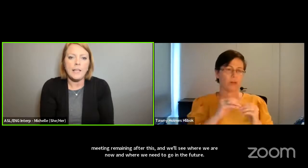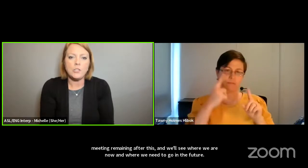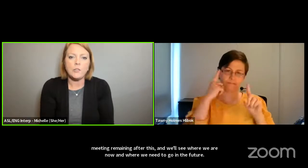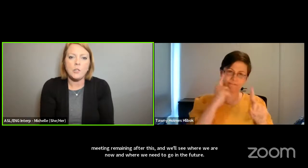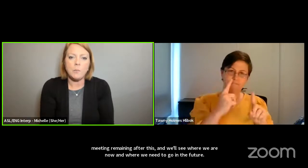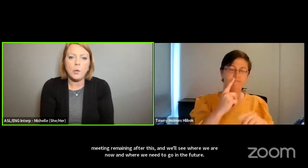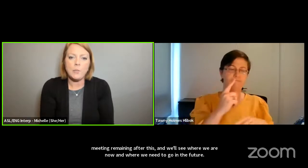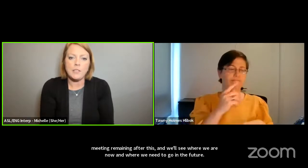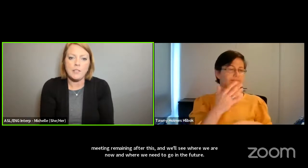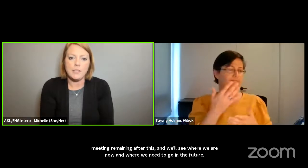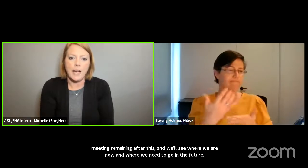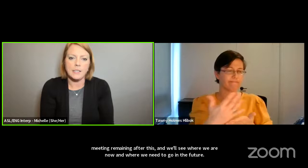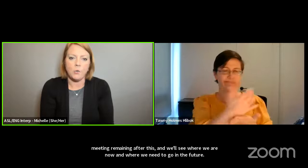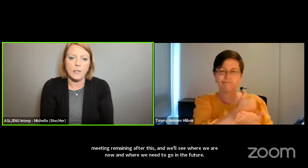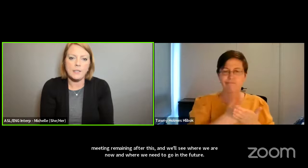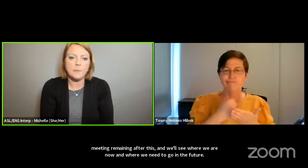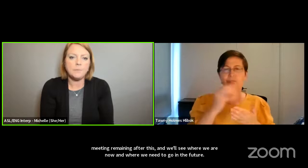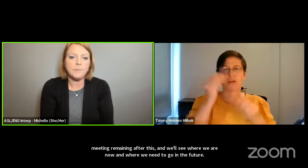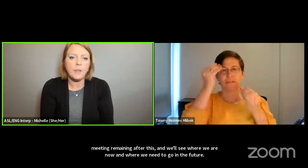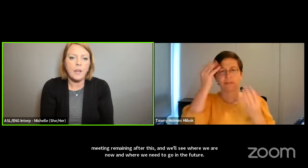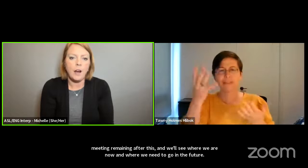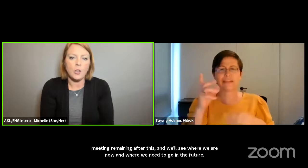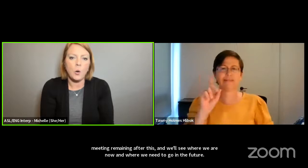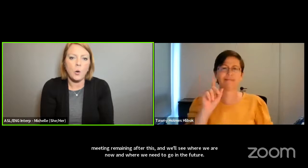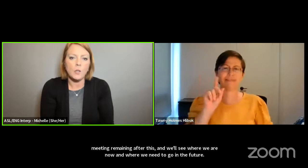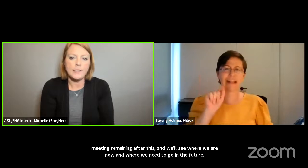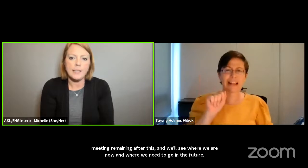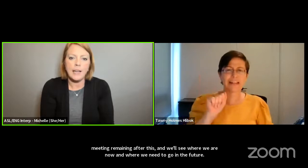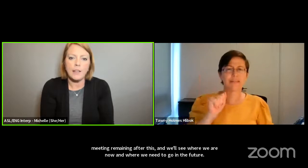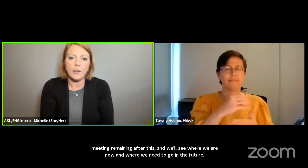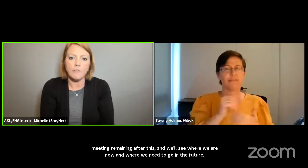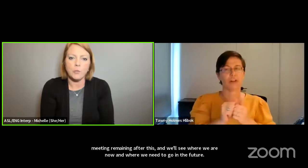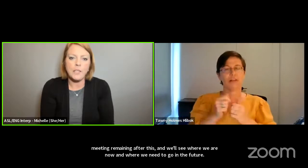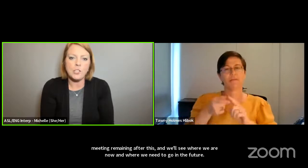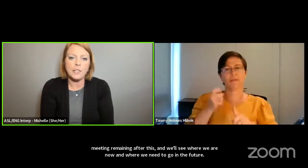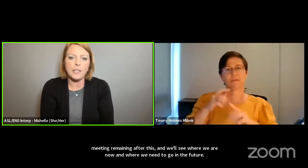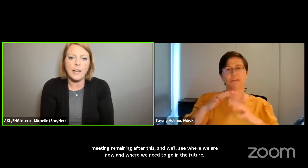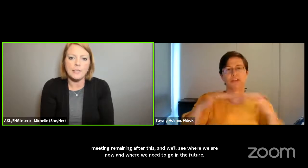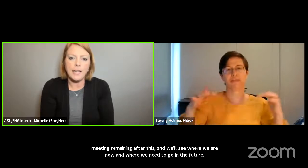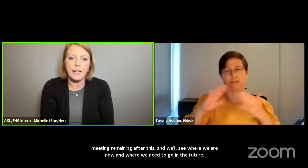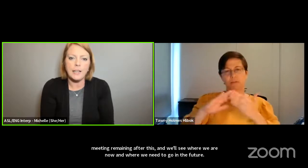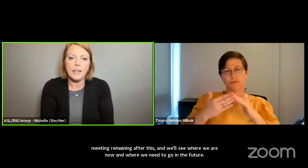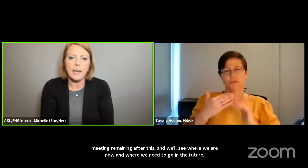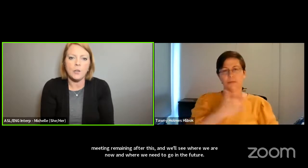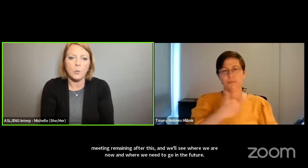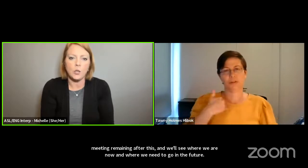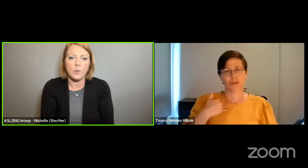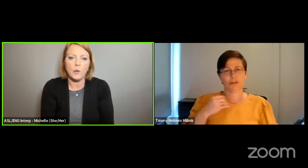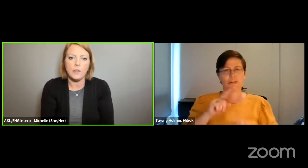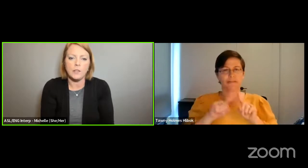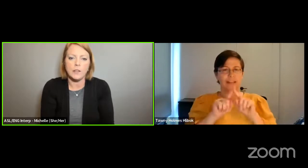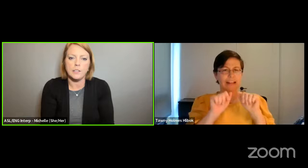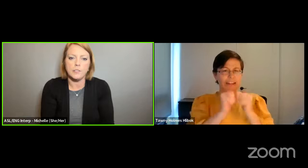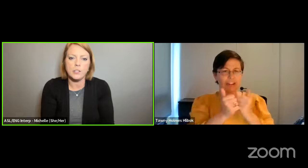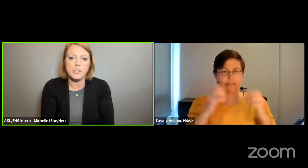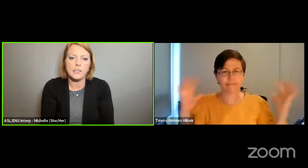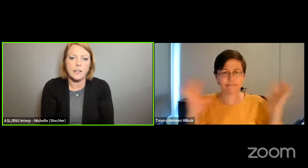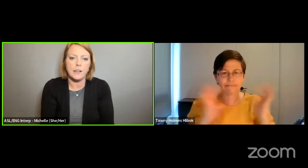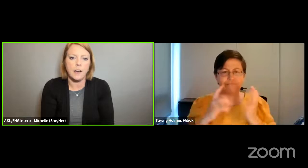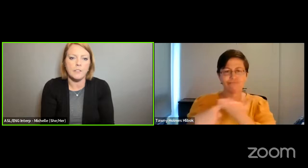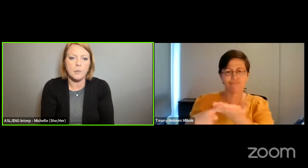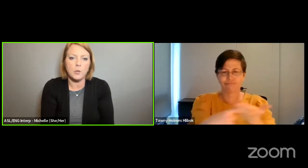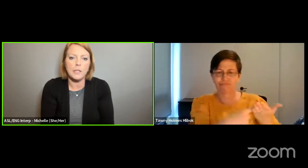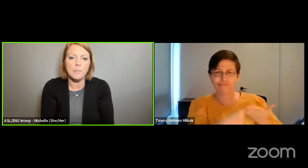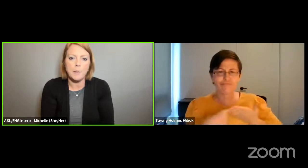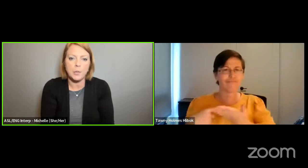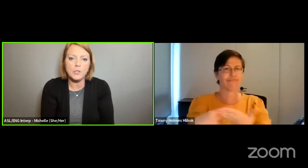And we'd like to review the purpose of this task force. Our goal is to gather information and data and work with a diverse